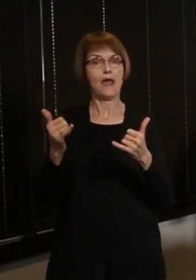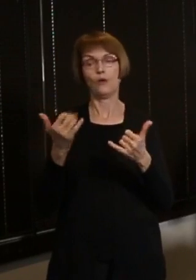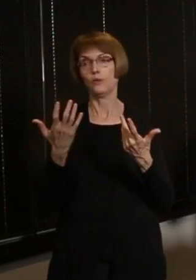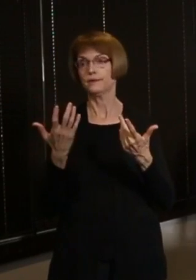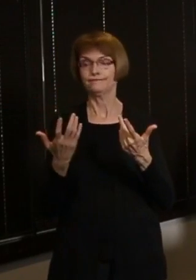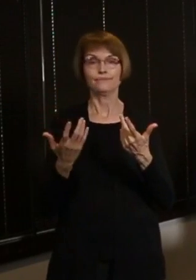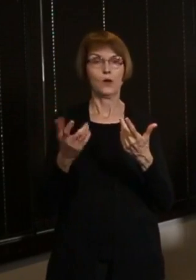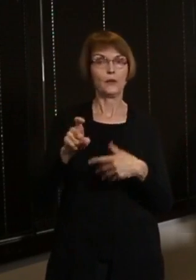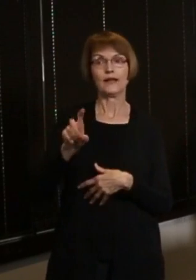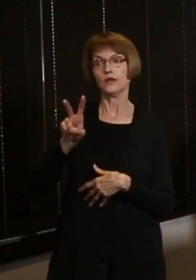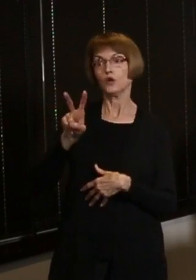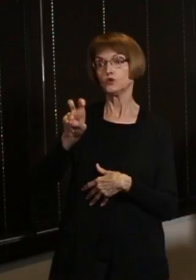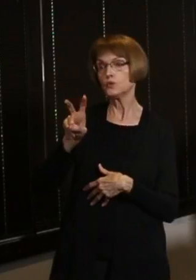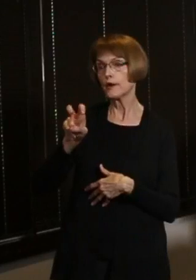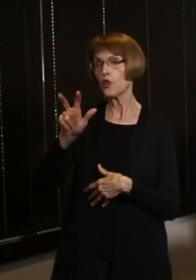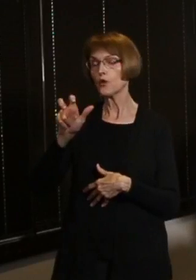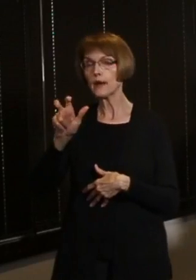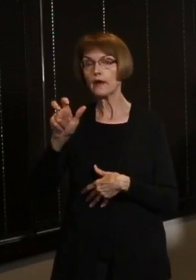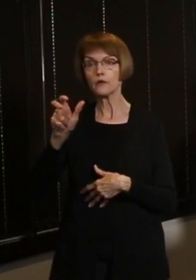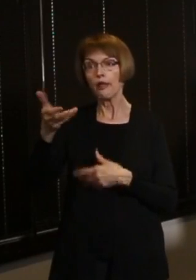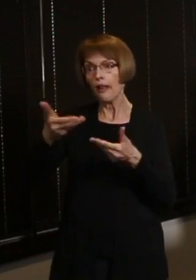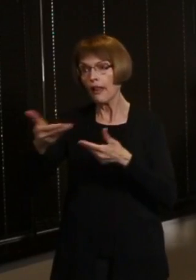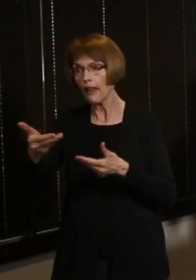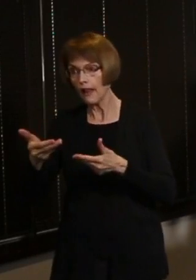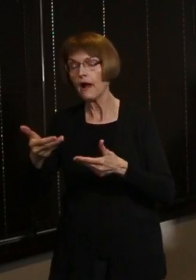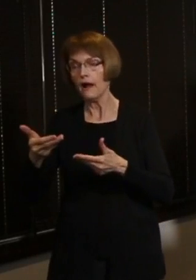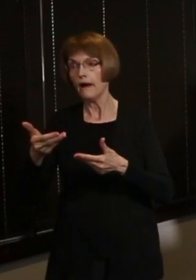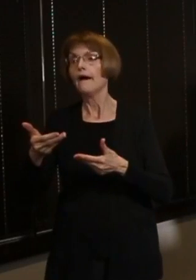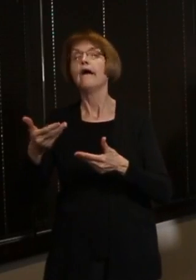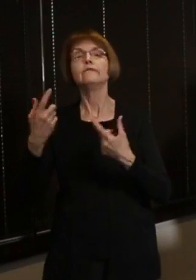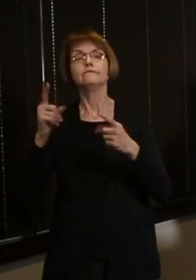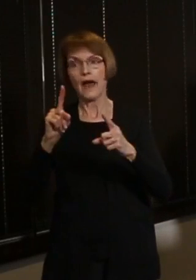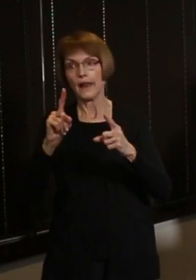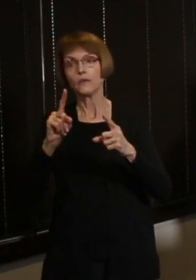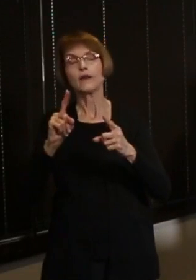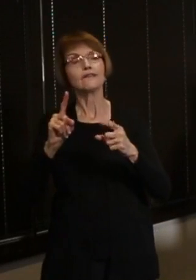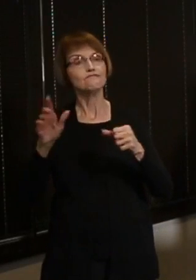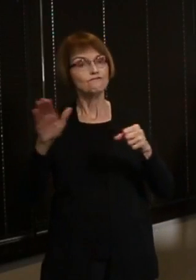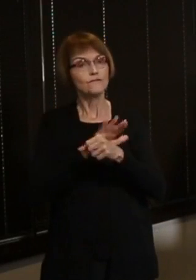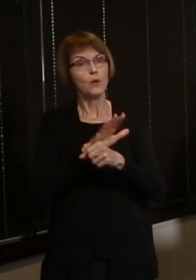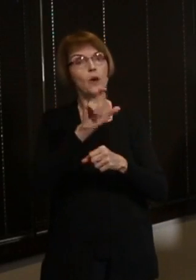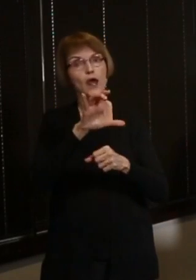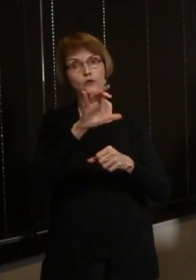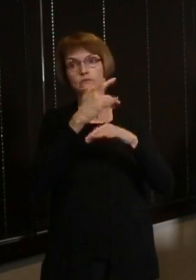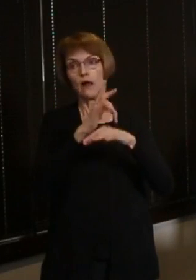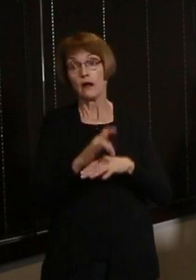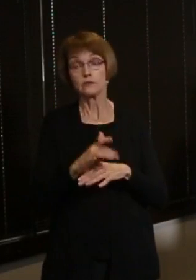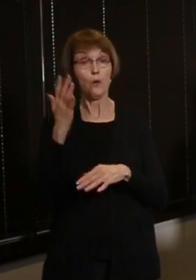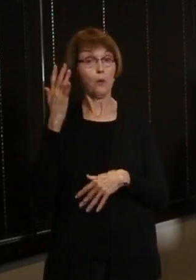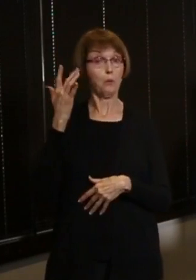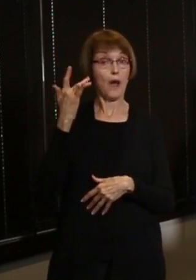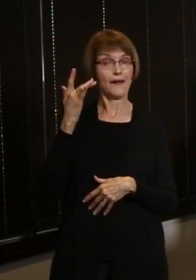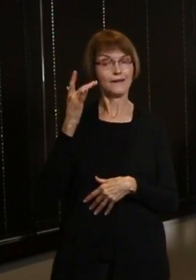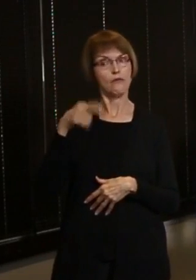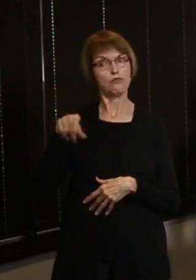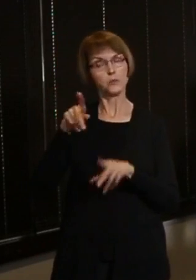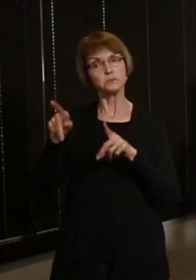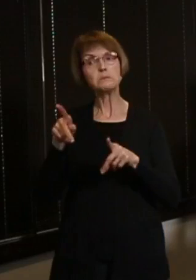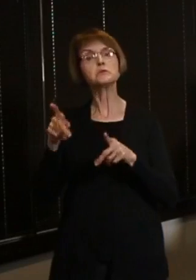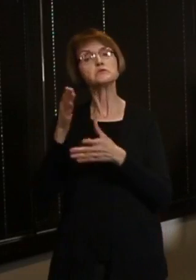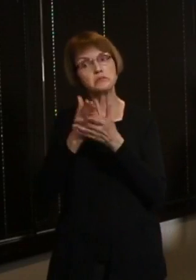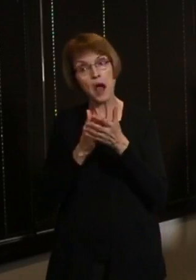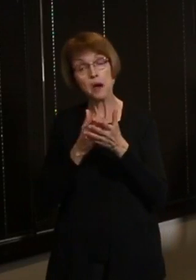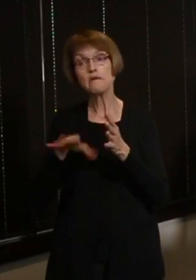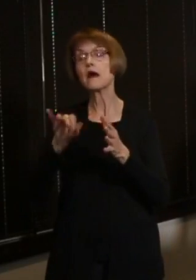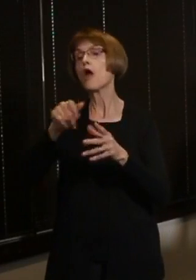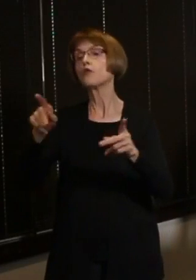200 or 300 invitations in order to fill that same 100 slots. And that's because people are going out and getting vaccinated by different means, which is a good